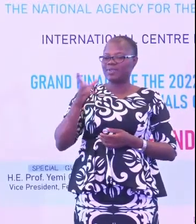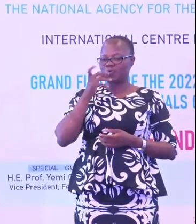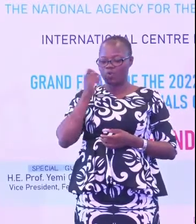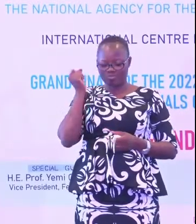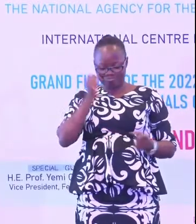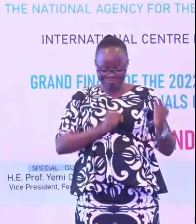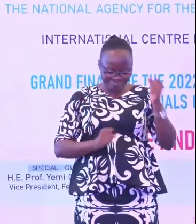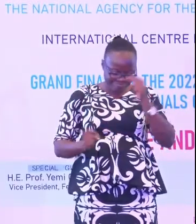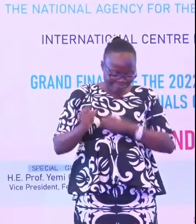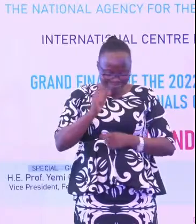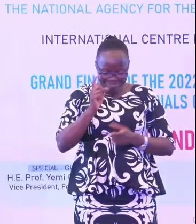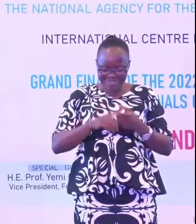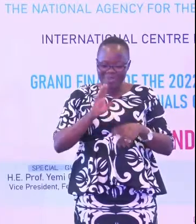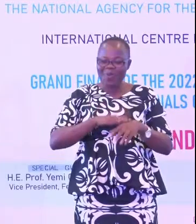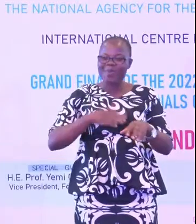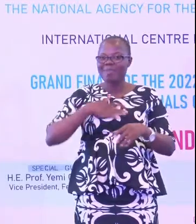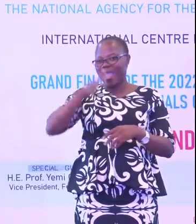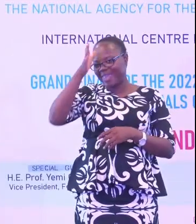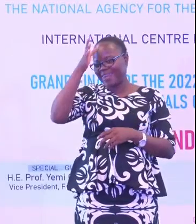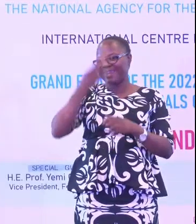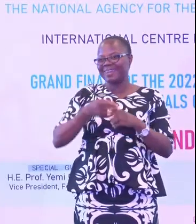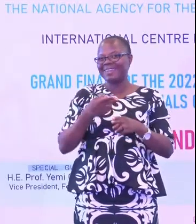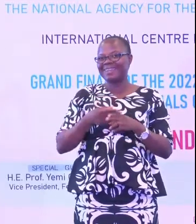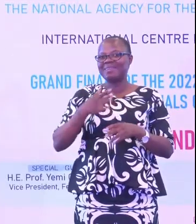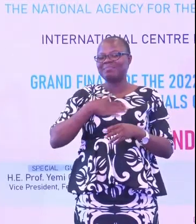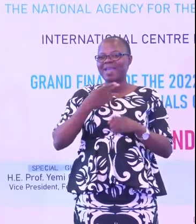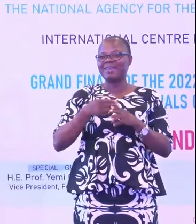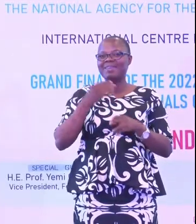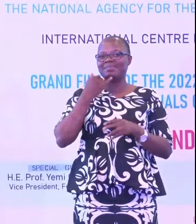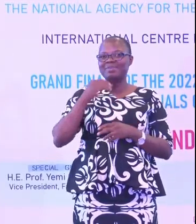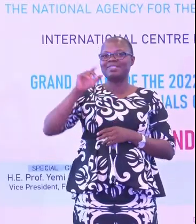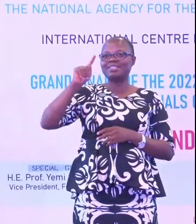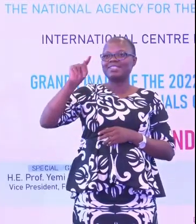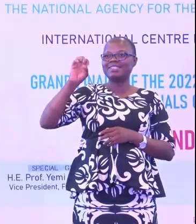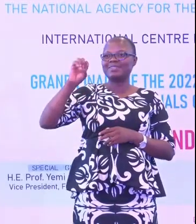my surname. My name is Stephen Medayedu.